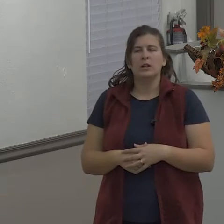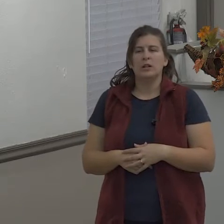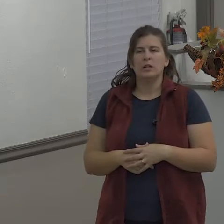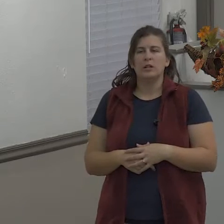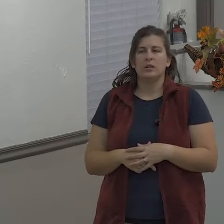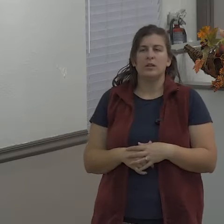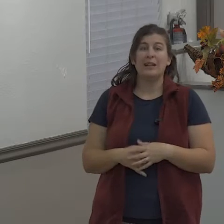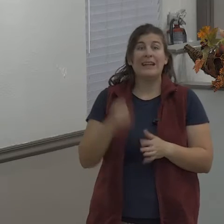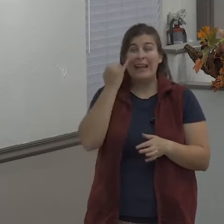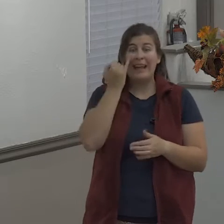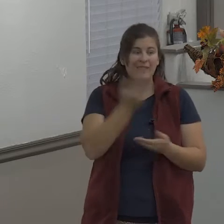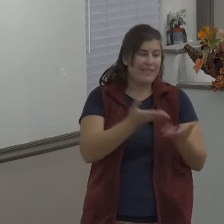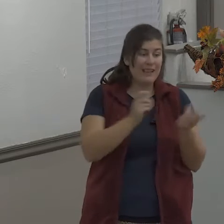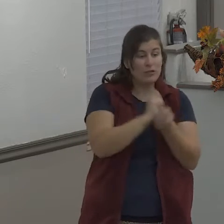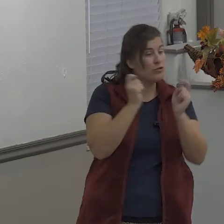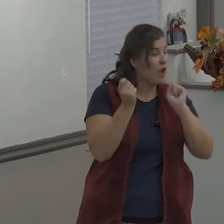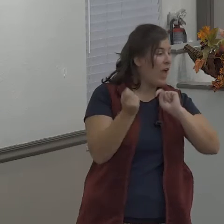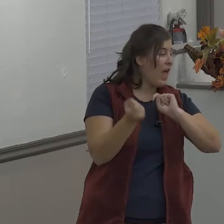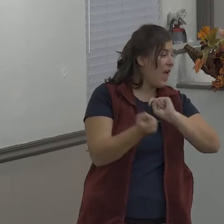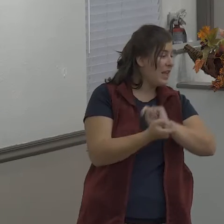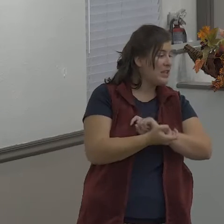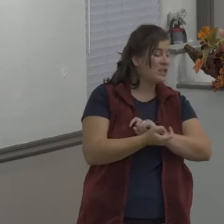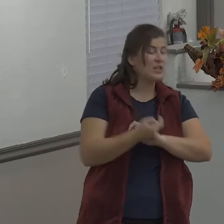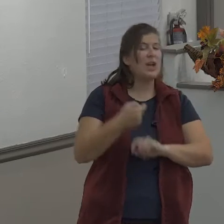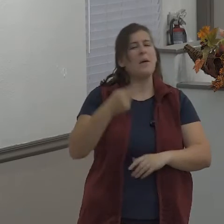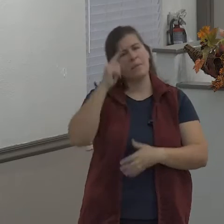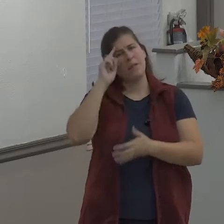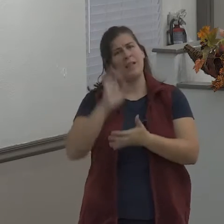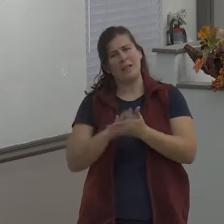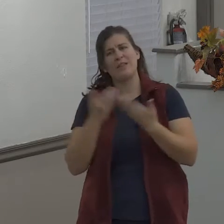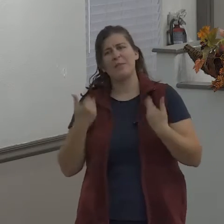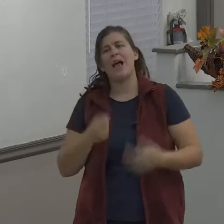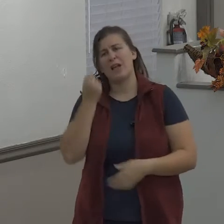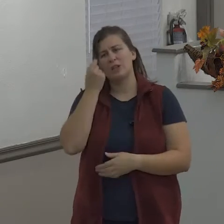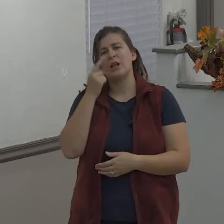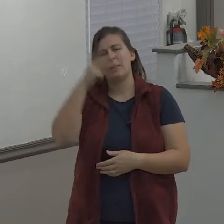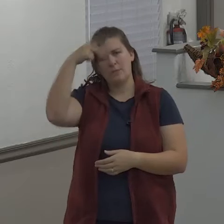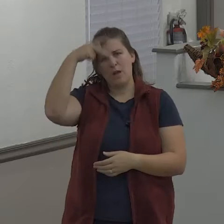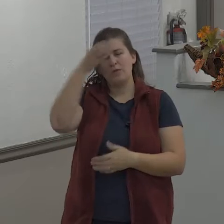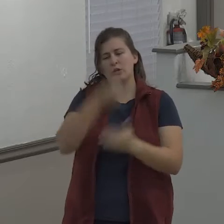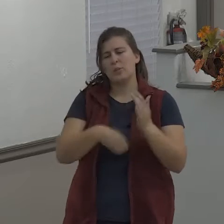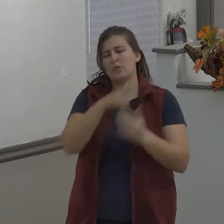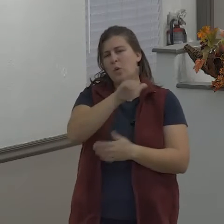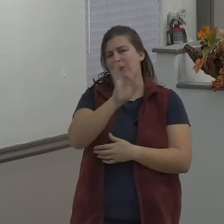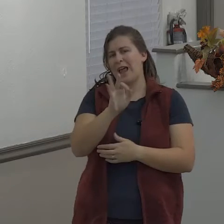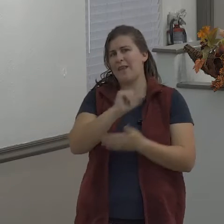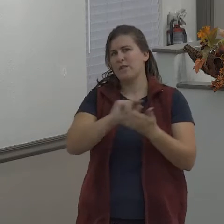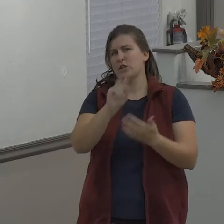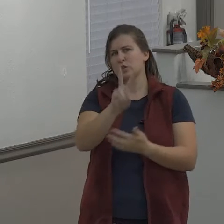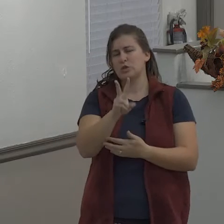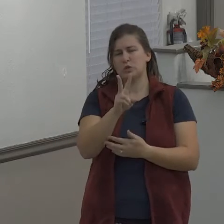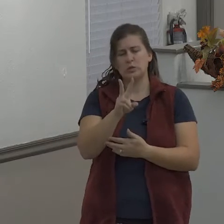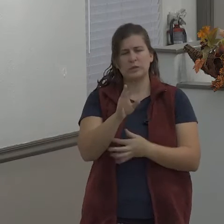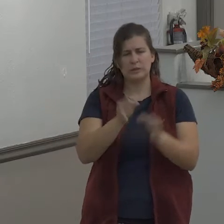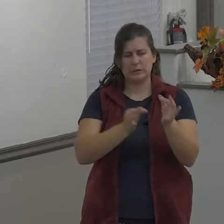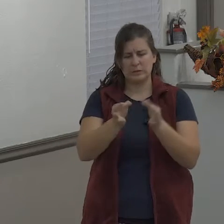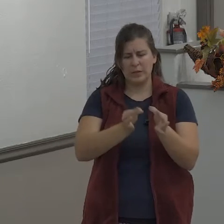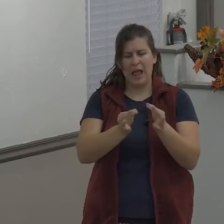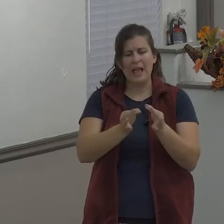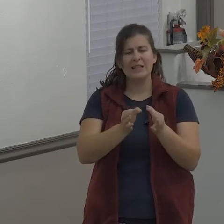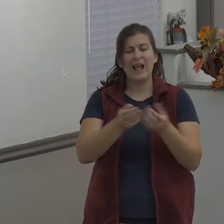mean, even if things did turn around, and believe me, I understand Proverbs 29:2. I understand